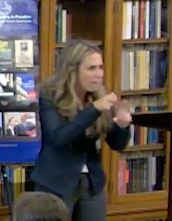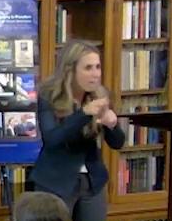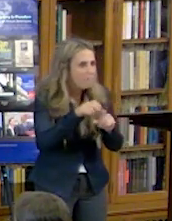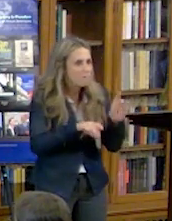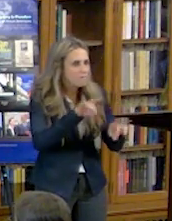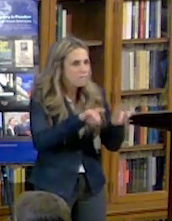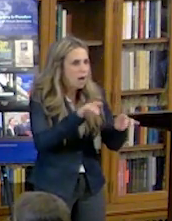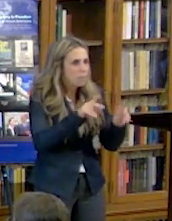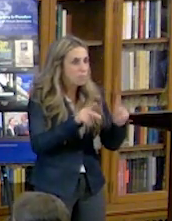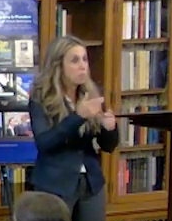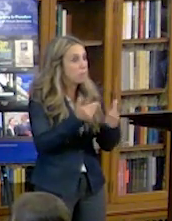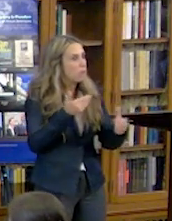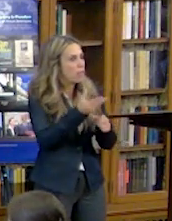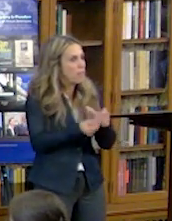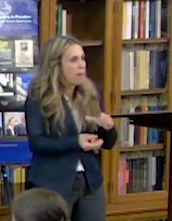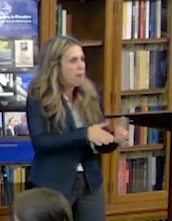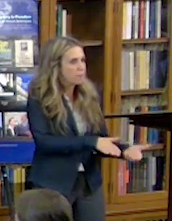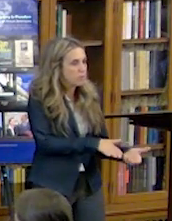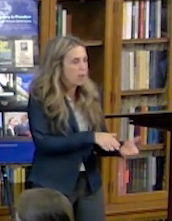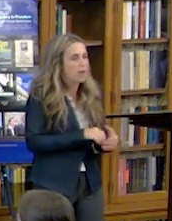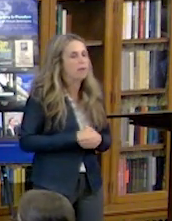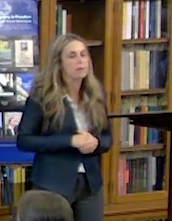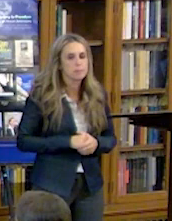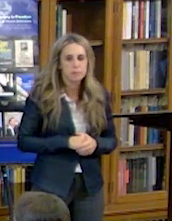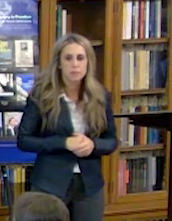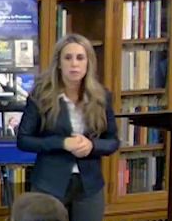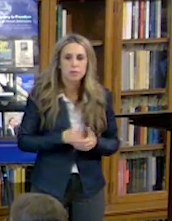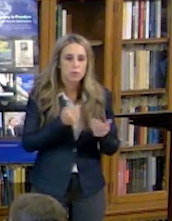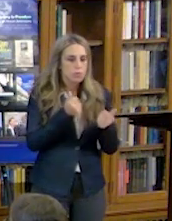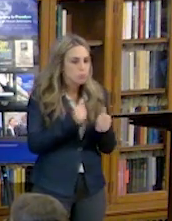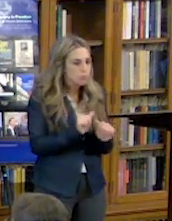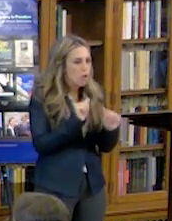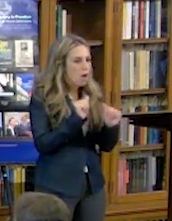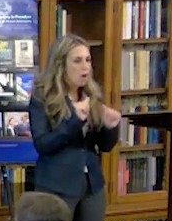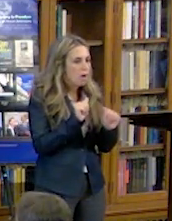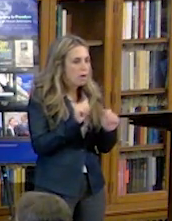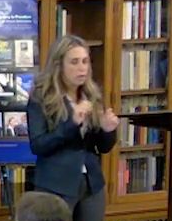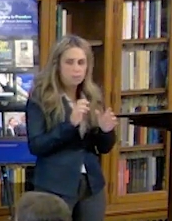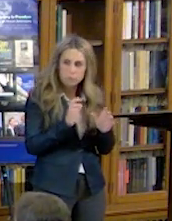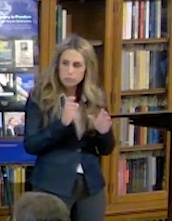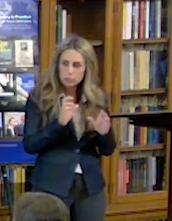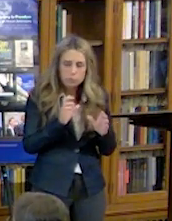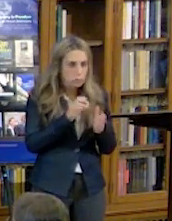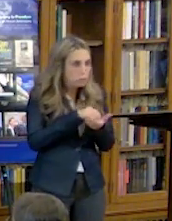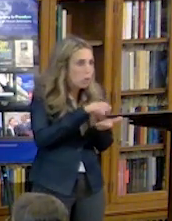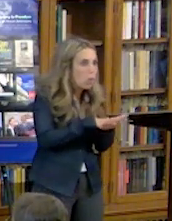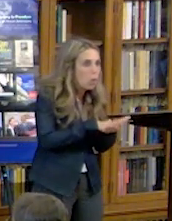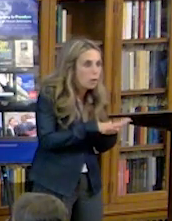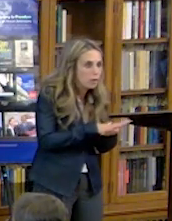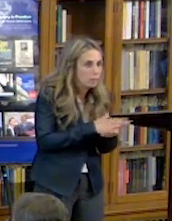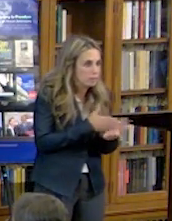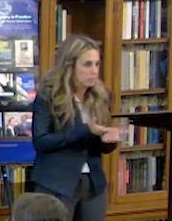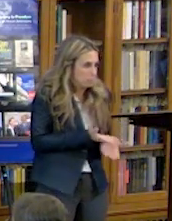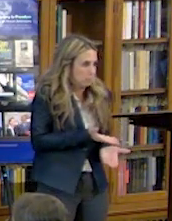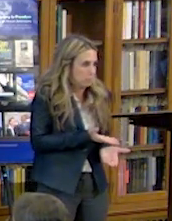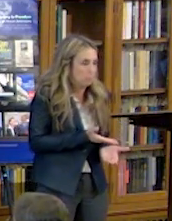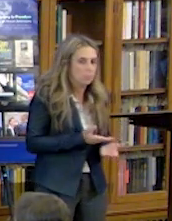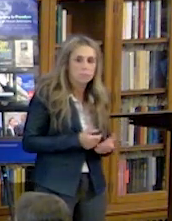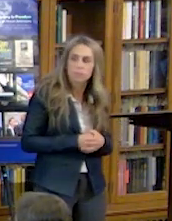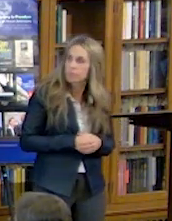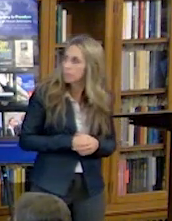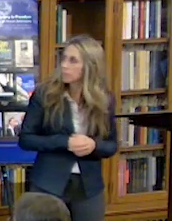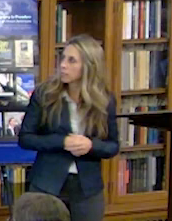before they passed away um and trying to record or get down on paper as many um